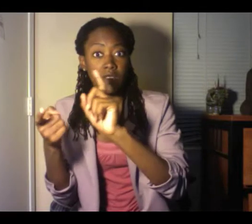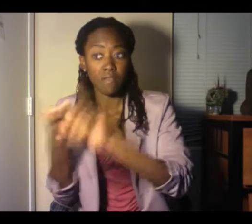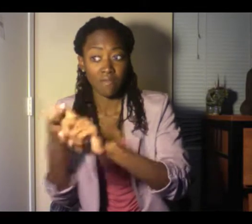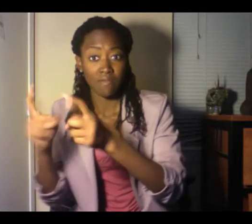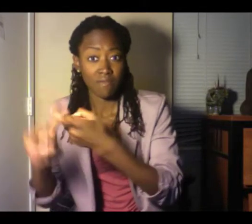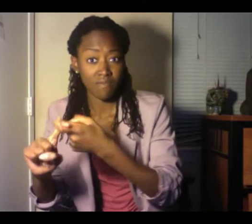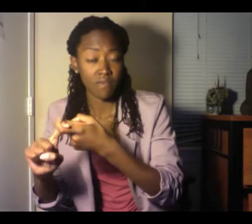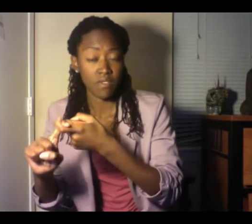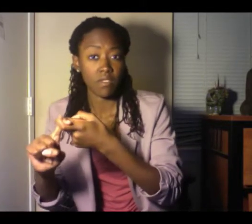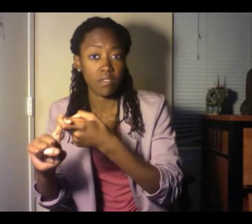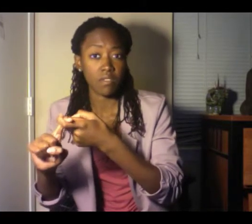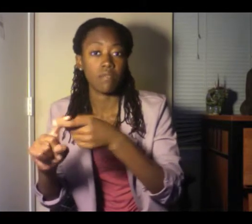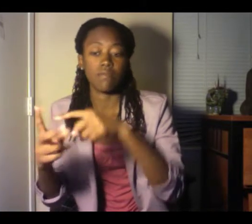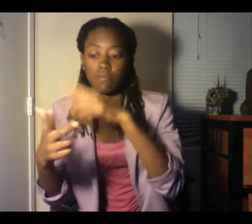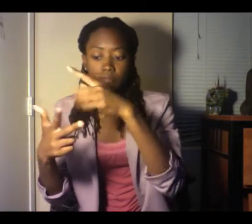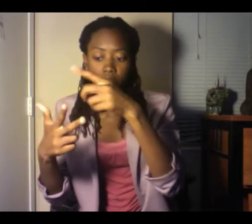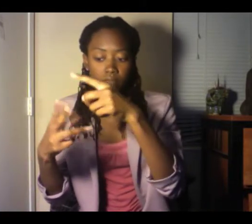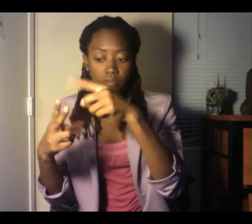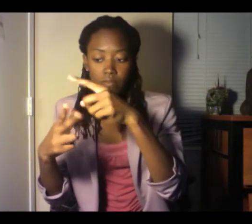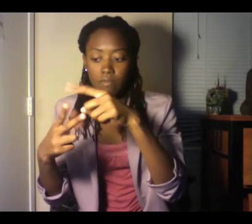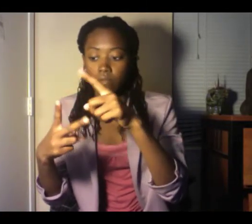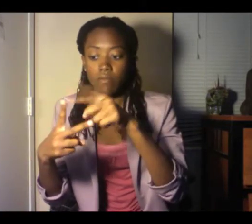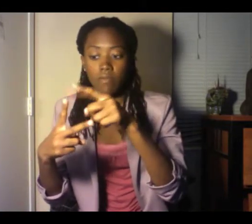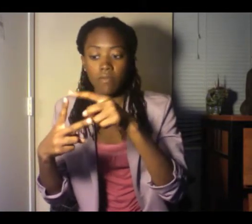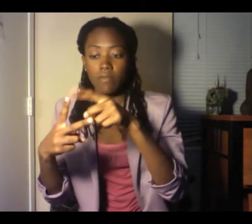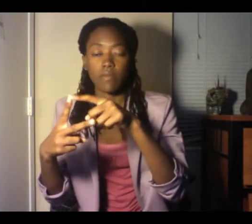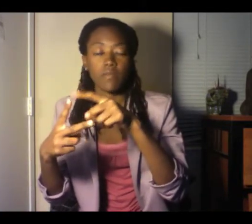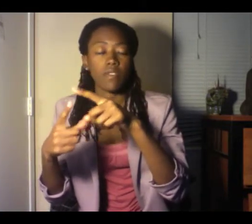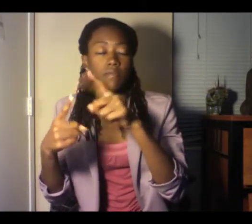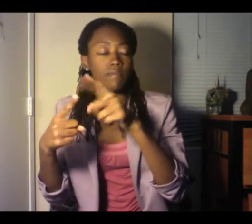Teacher-student relationships, teacher-interpreter relationships,